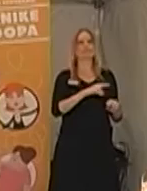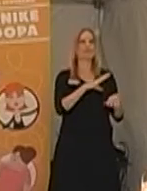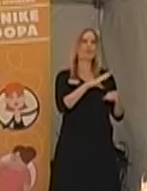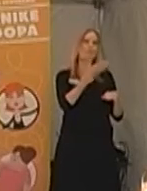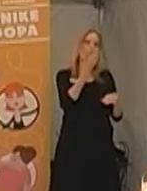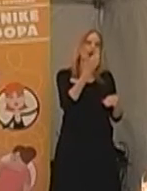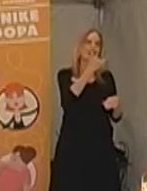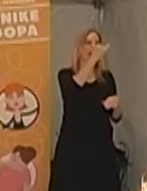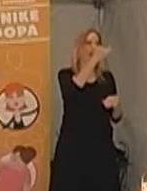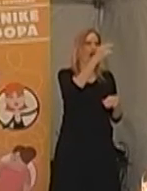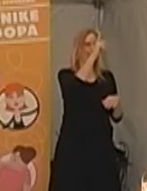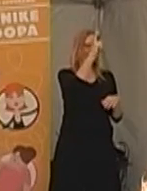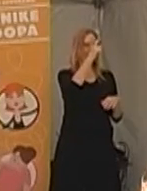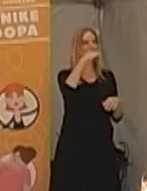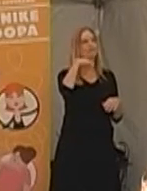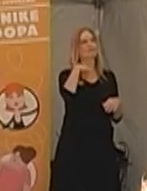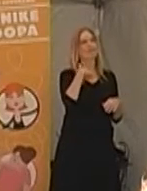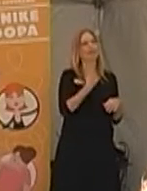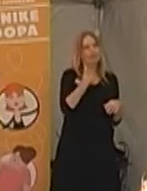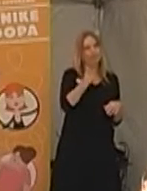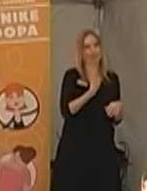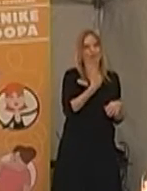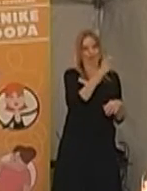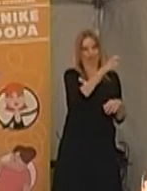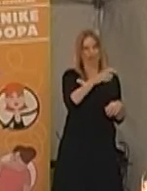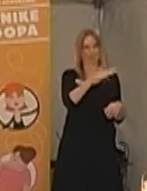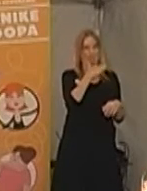Nordic countries, and they seem to be coming more and more.